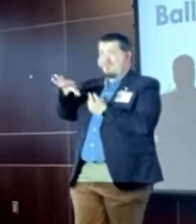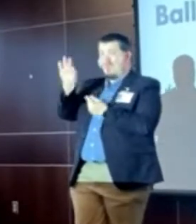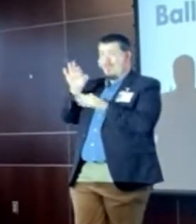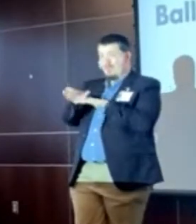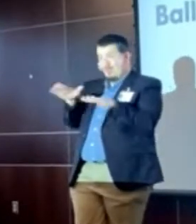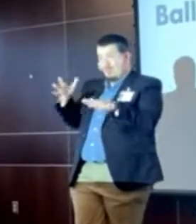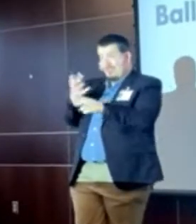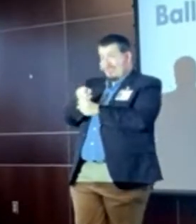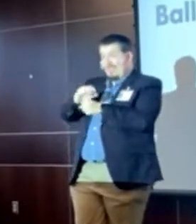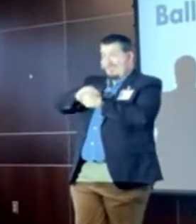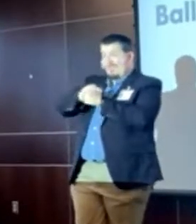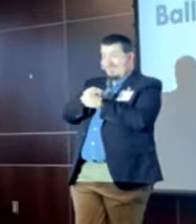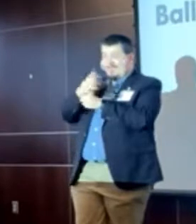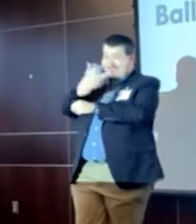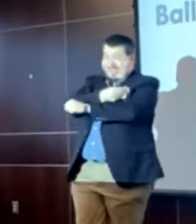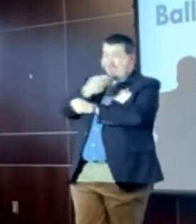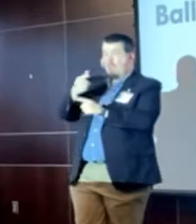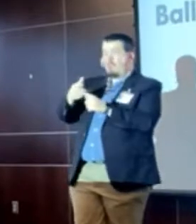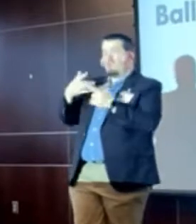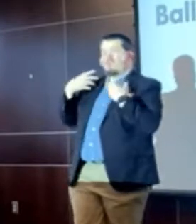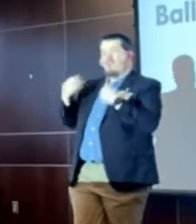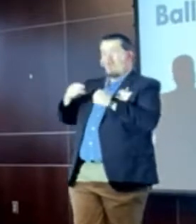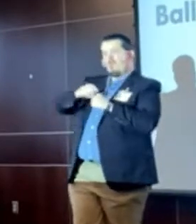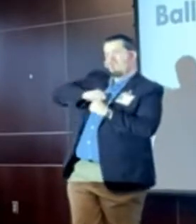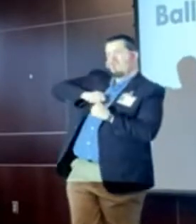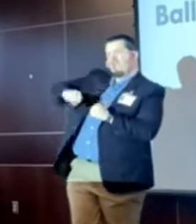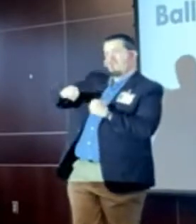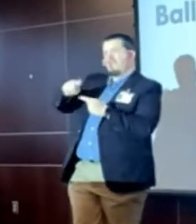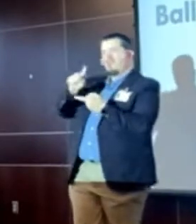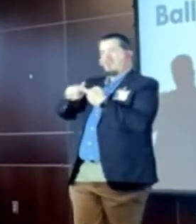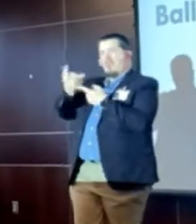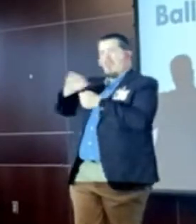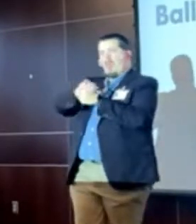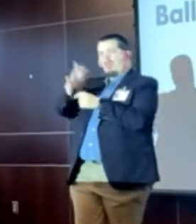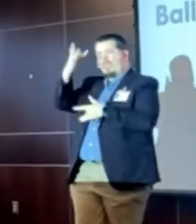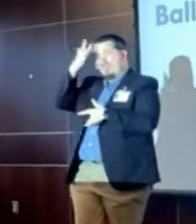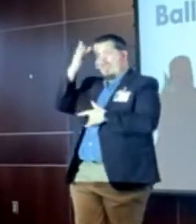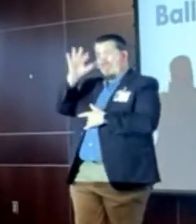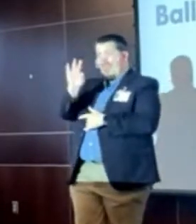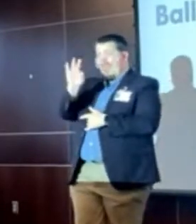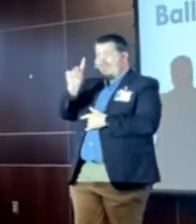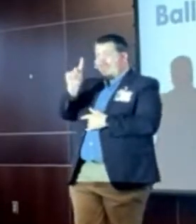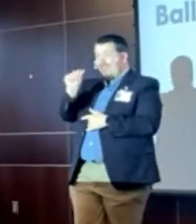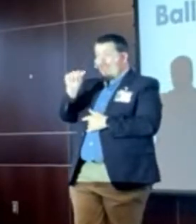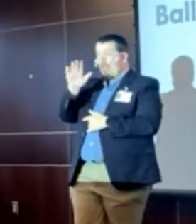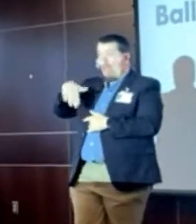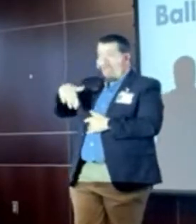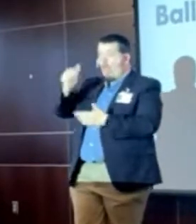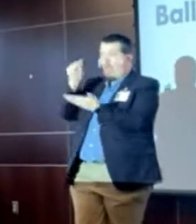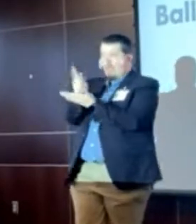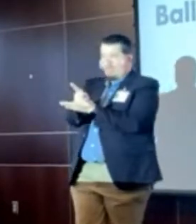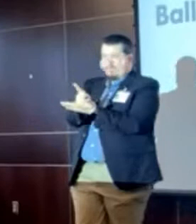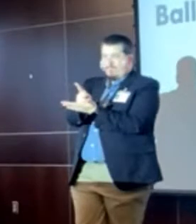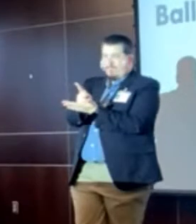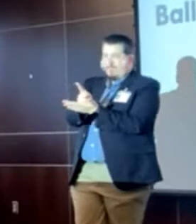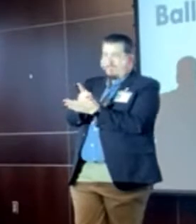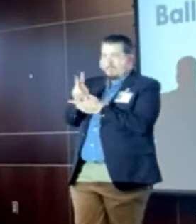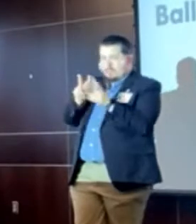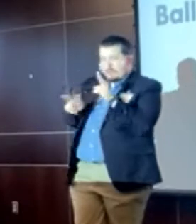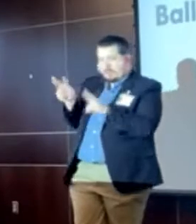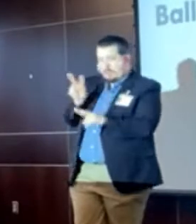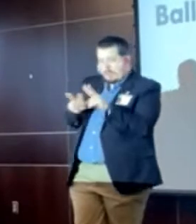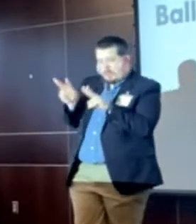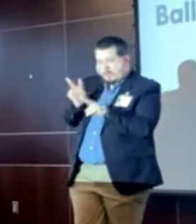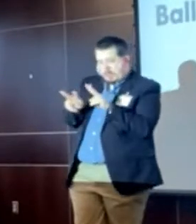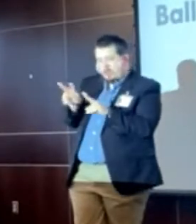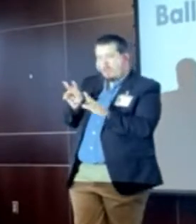who received the vaccine had a robust antibody response. The FDA has not yet given that EUA. They're currently reviewing that information. We